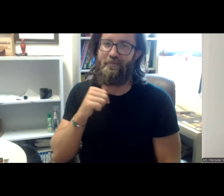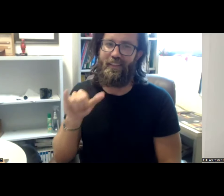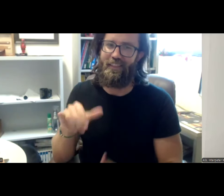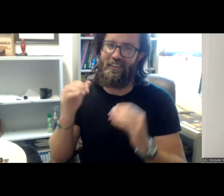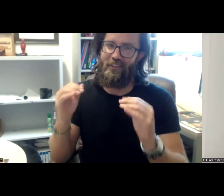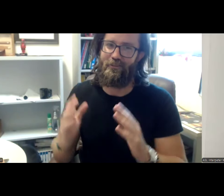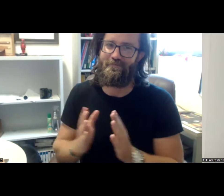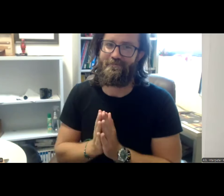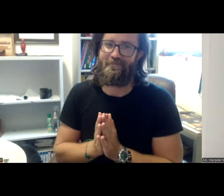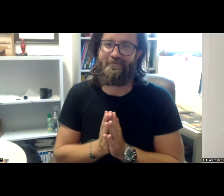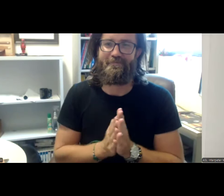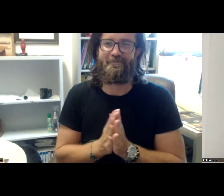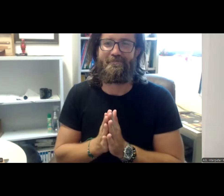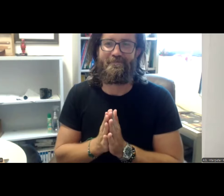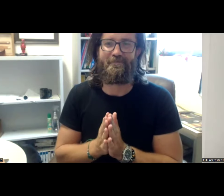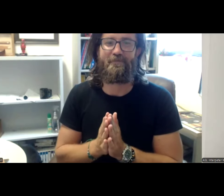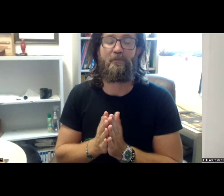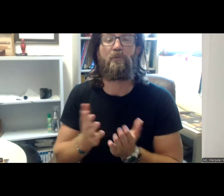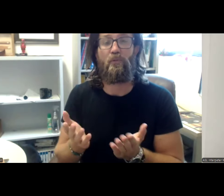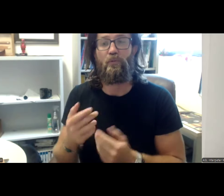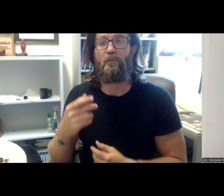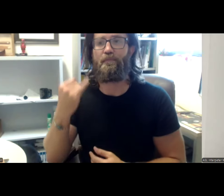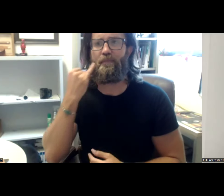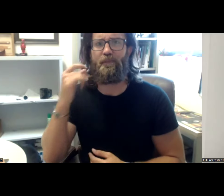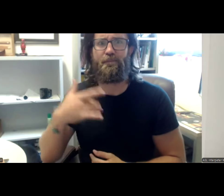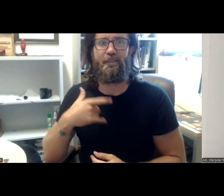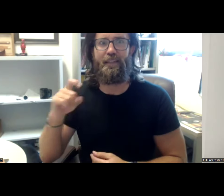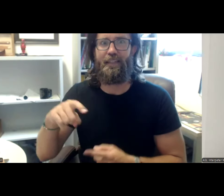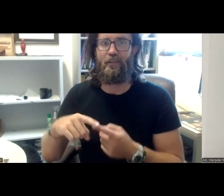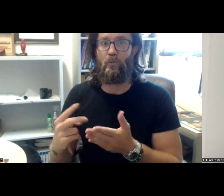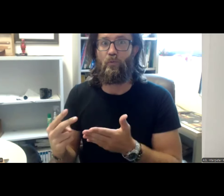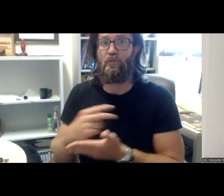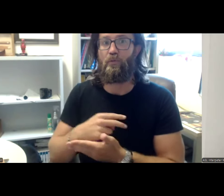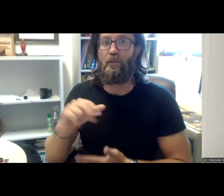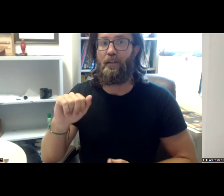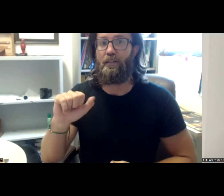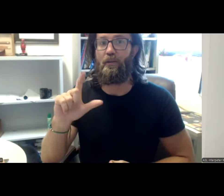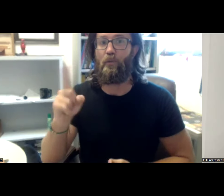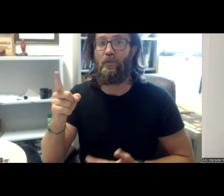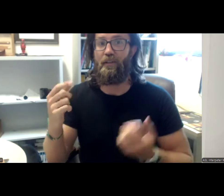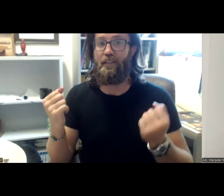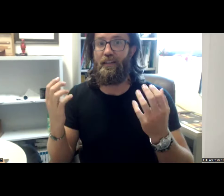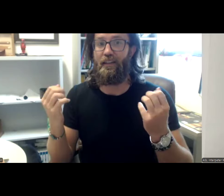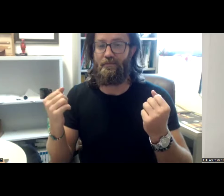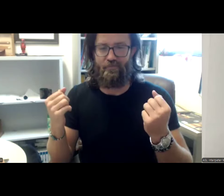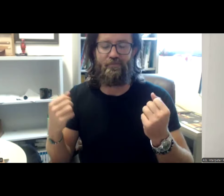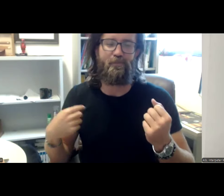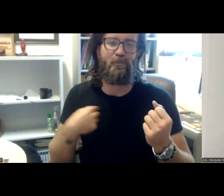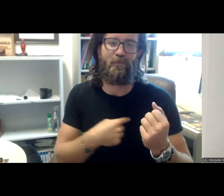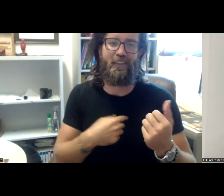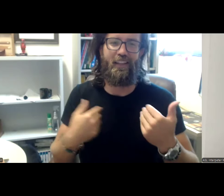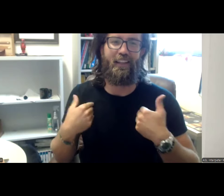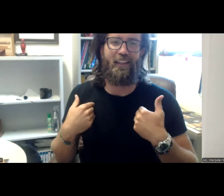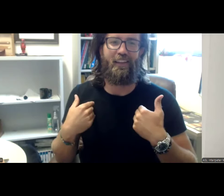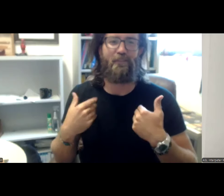they were signing SimCom. I'm not that teacher, so I don't do that. If you need to review any ASL